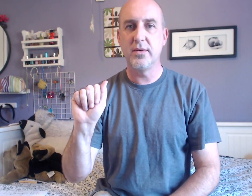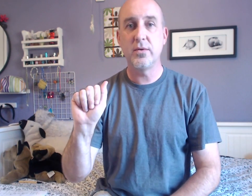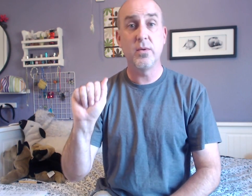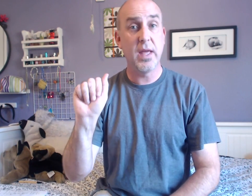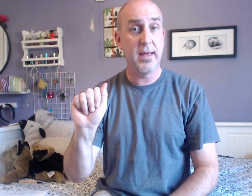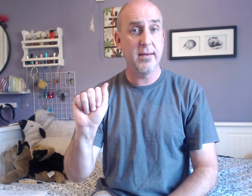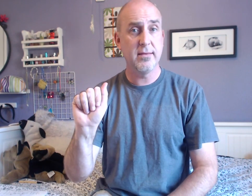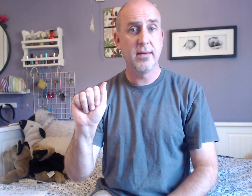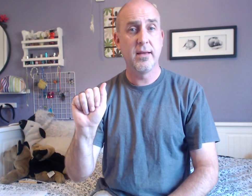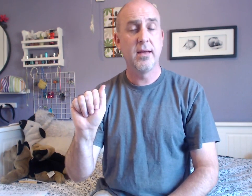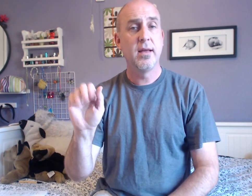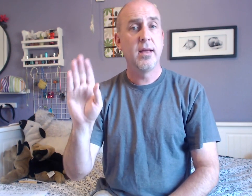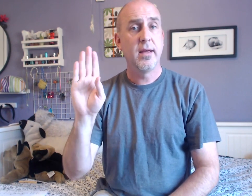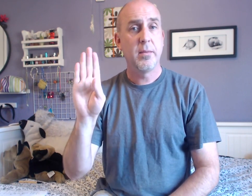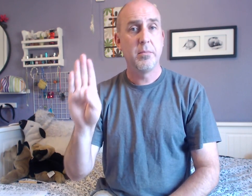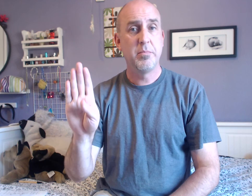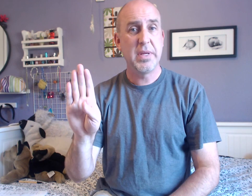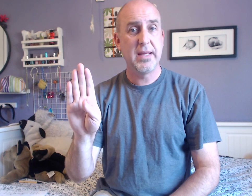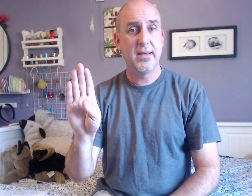you. A, B,